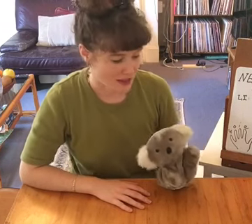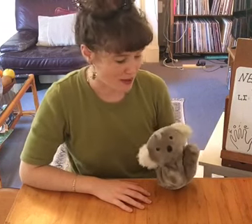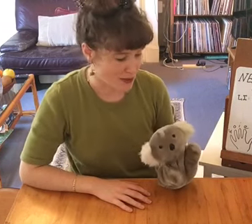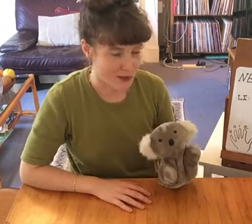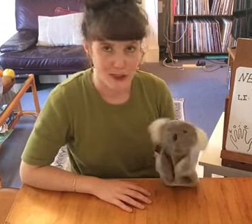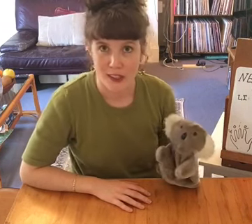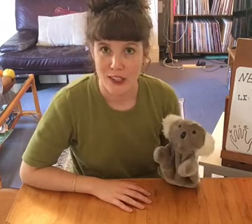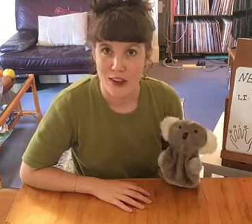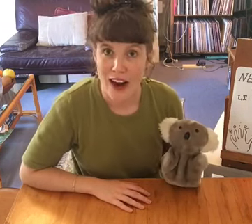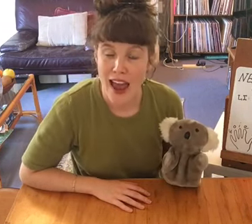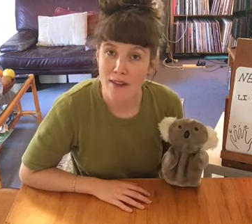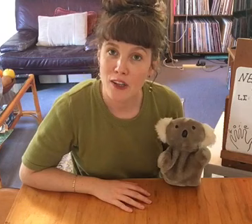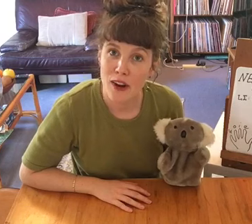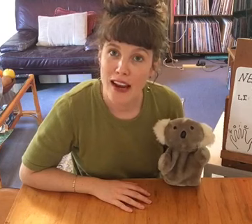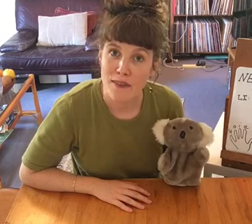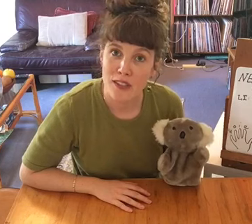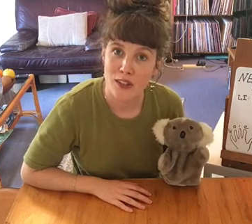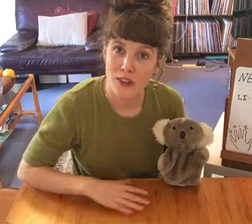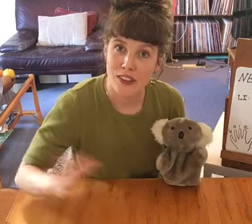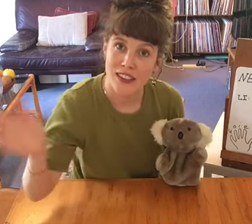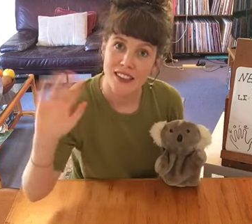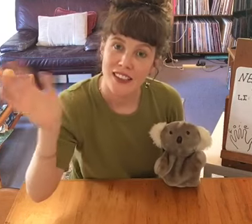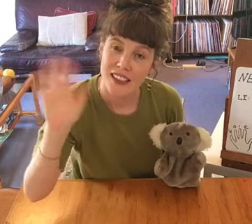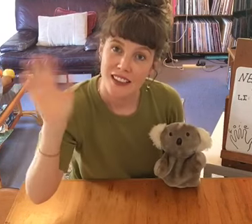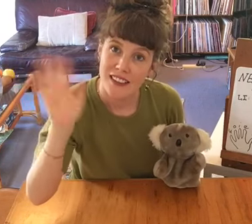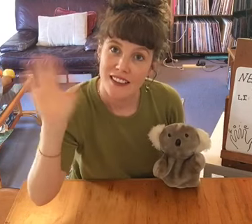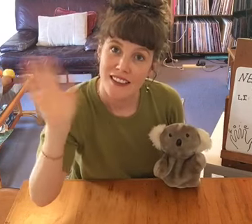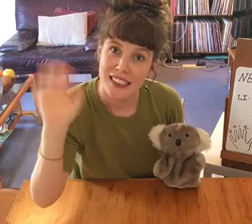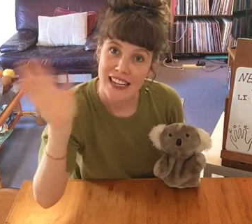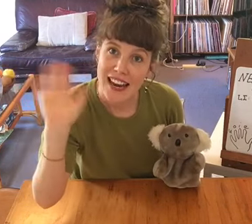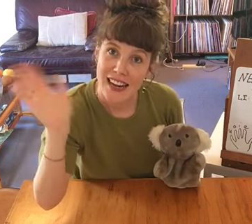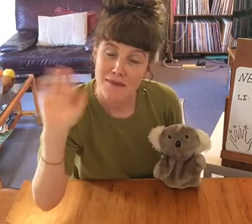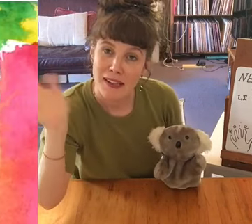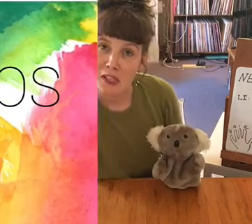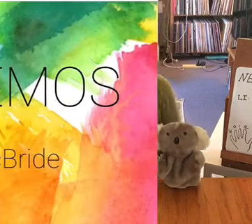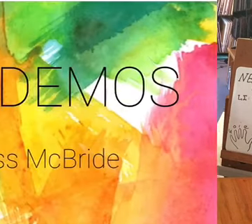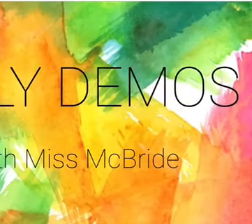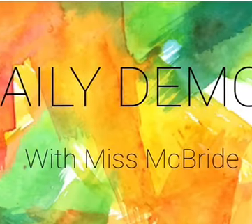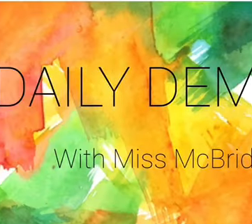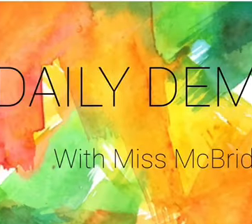school. All right, have a great afternoon. See you later. Mā te wā.